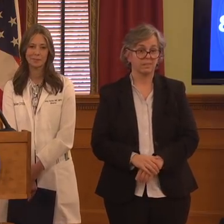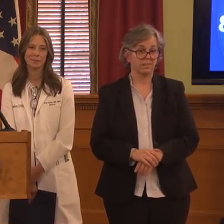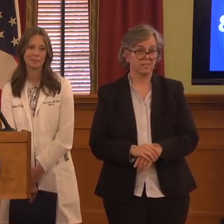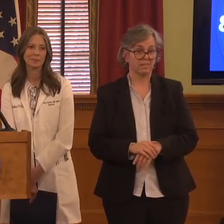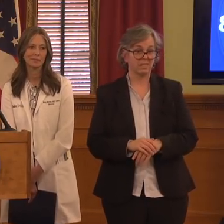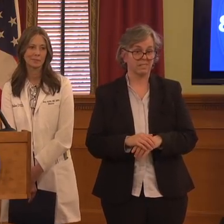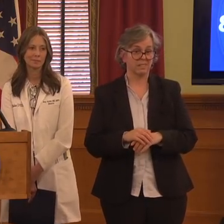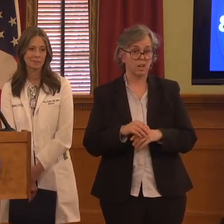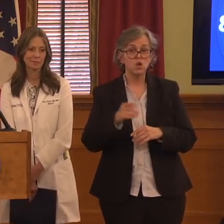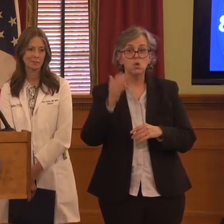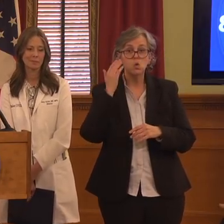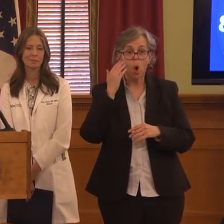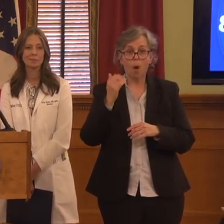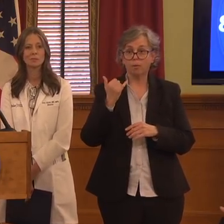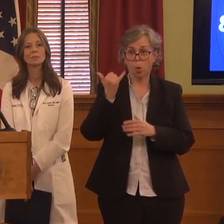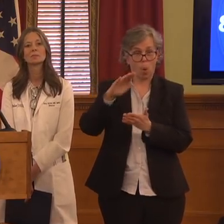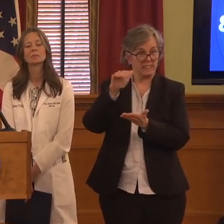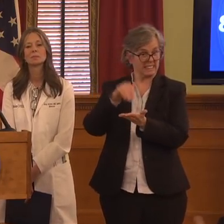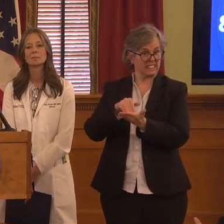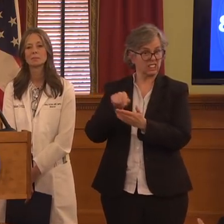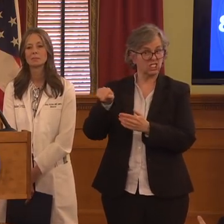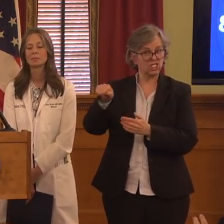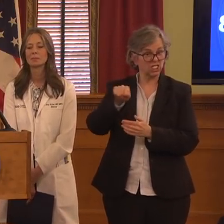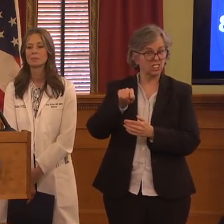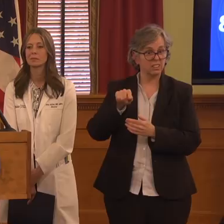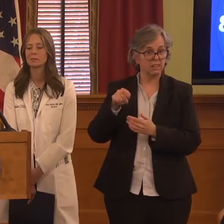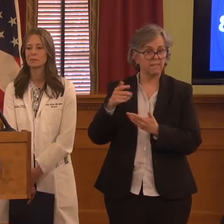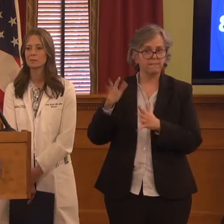the opportunity to visit, has now been moved.